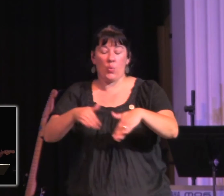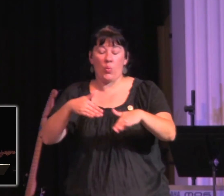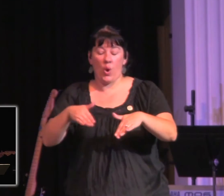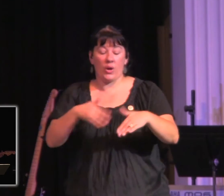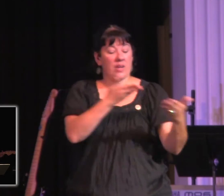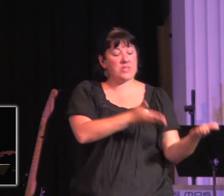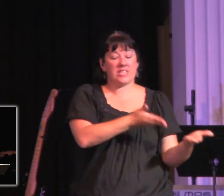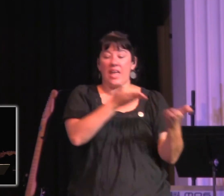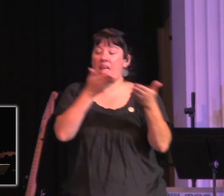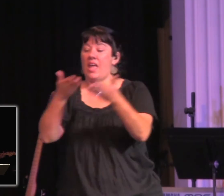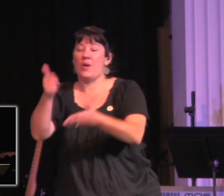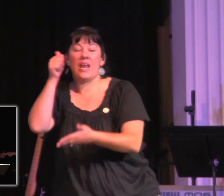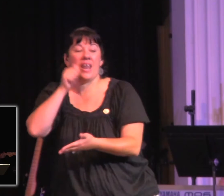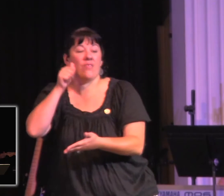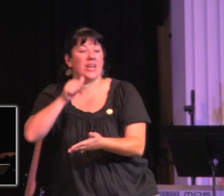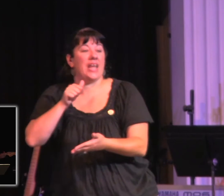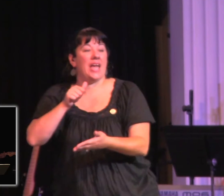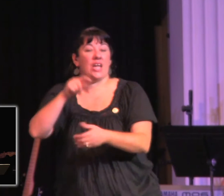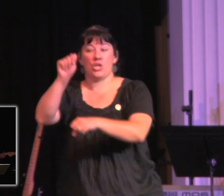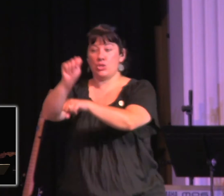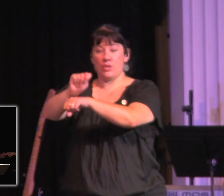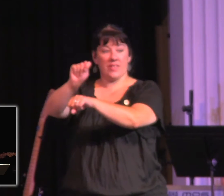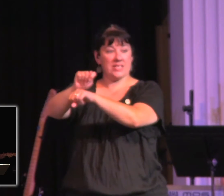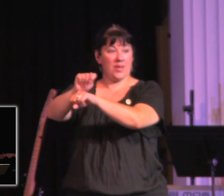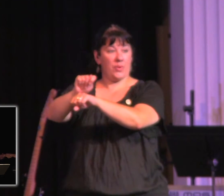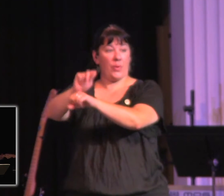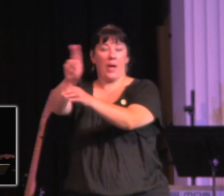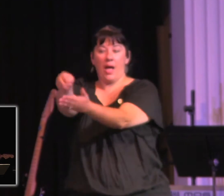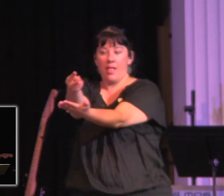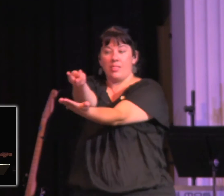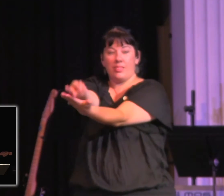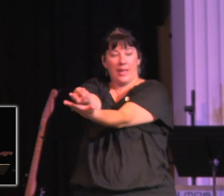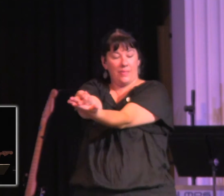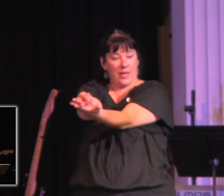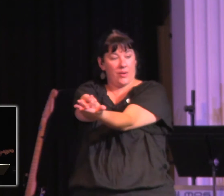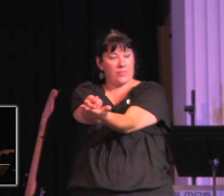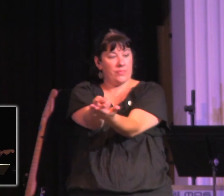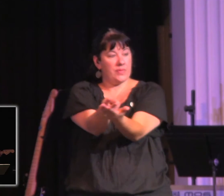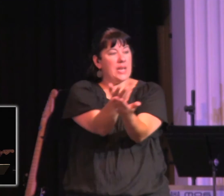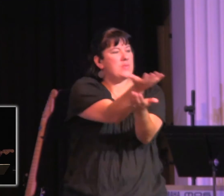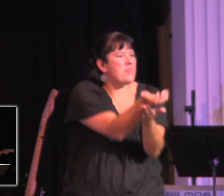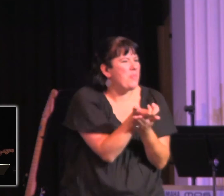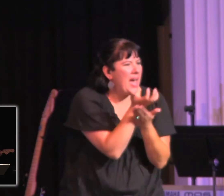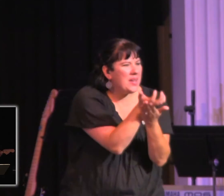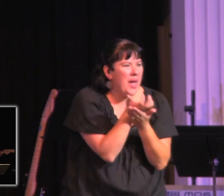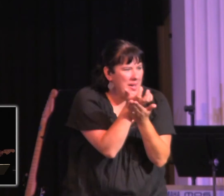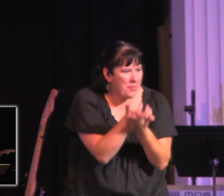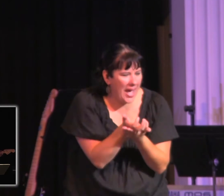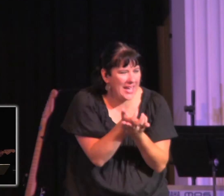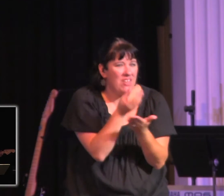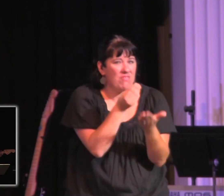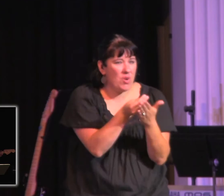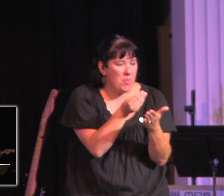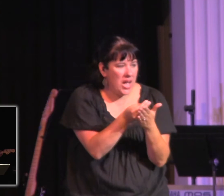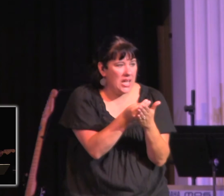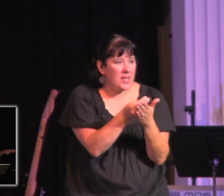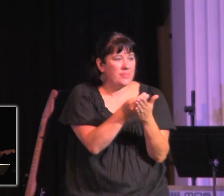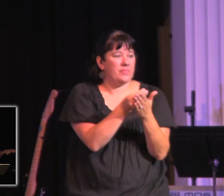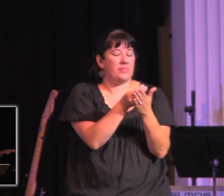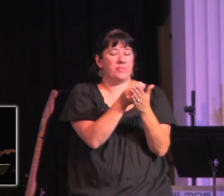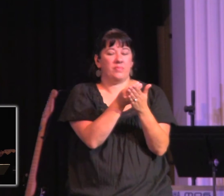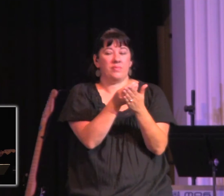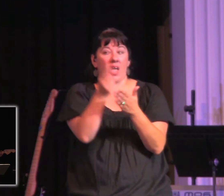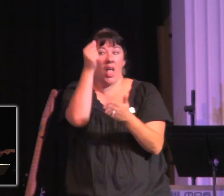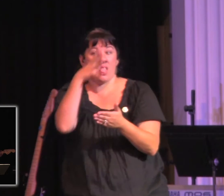those going into the temple courts. When he saw Peter and John about to enter, he asked them for, what did he ask for, saints?